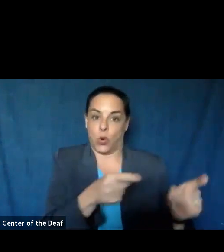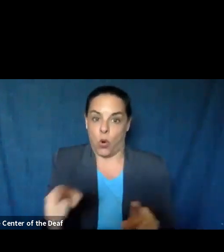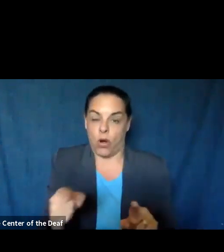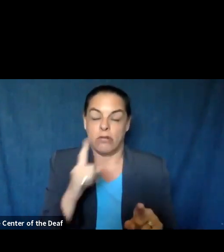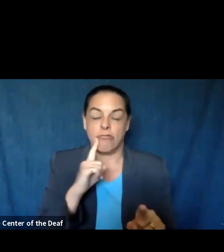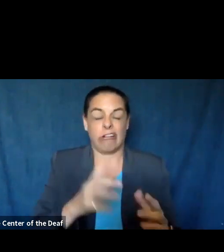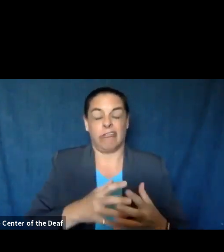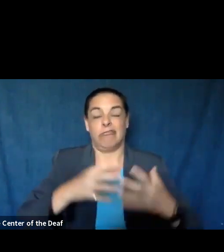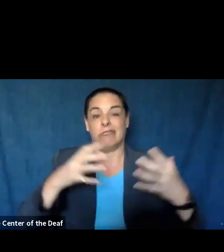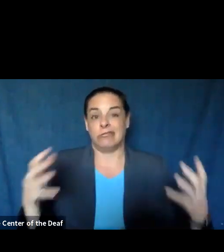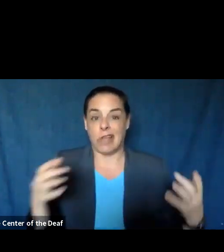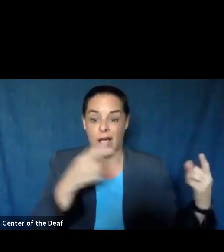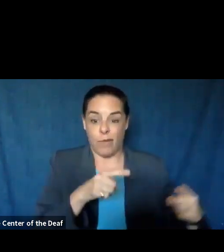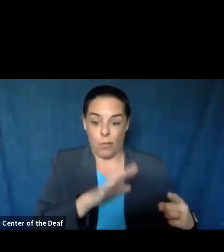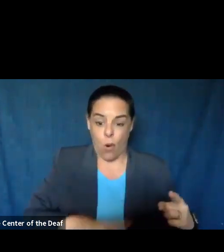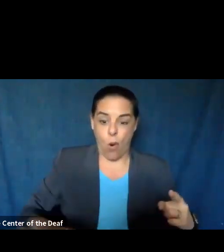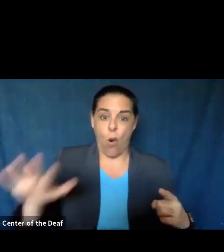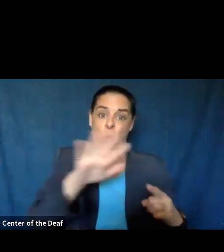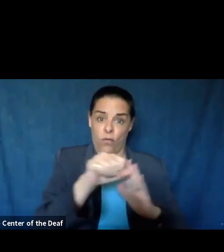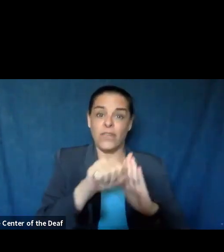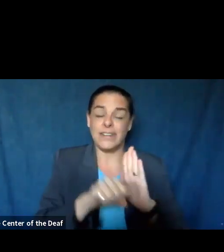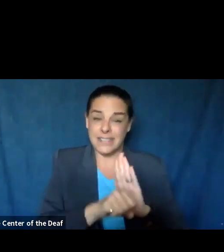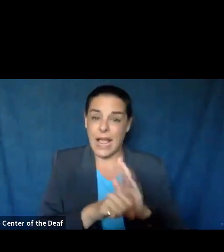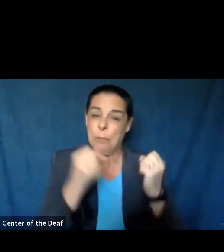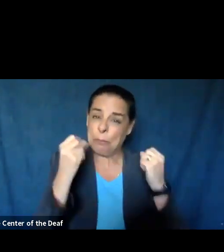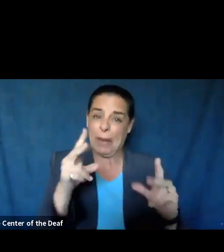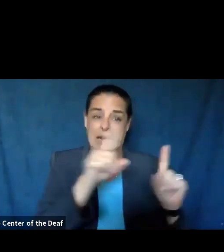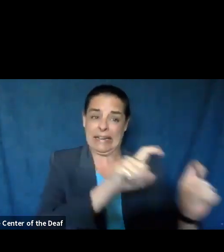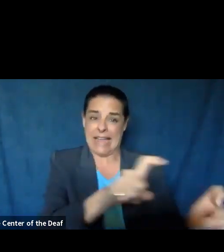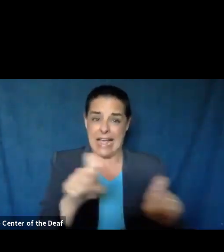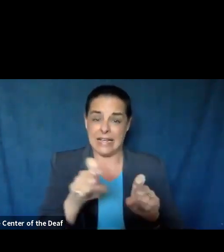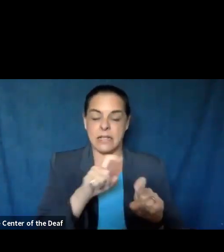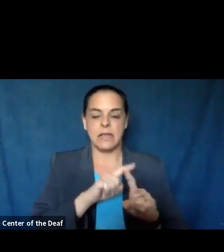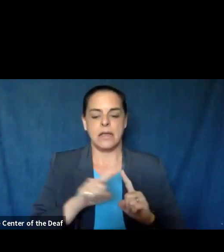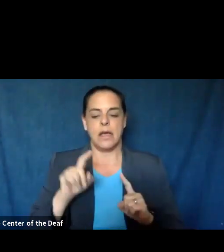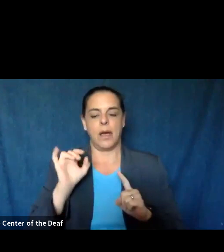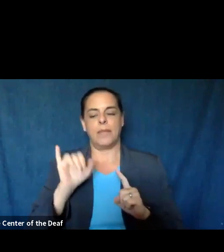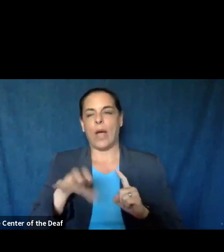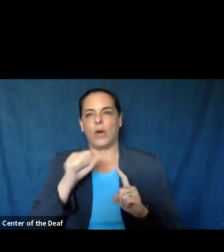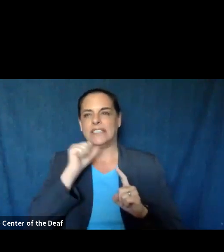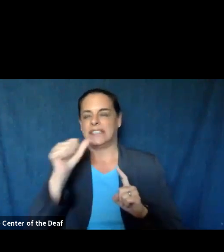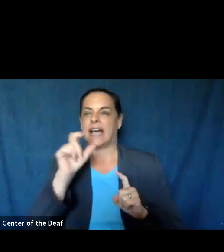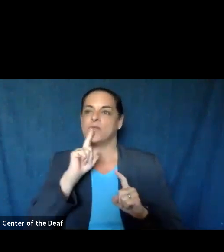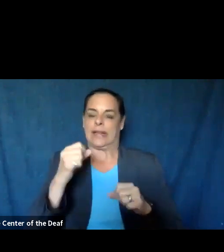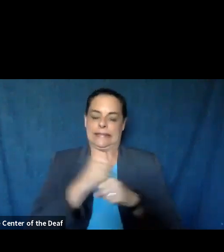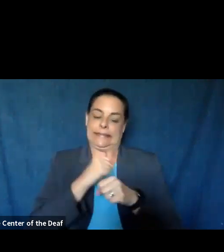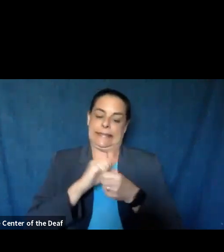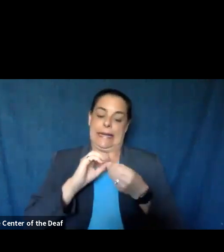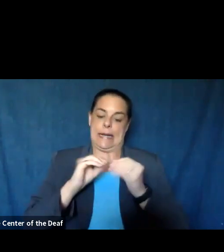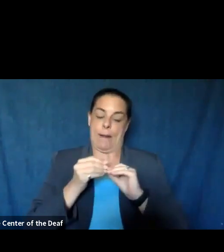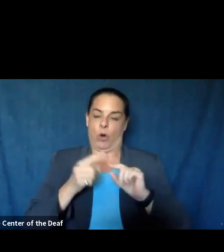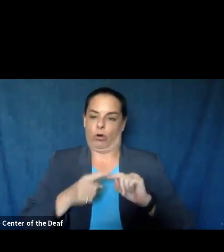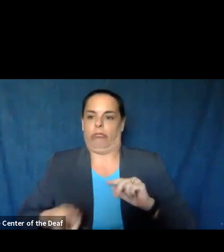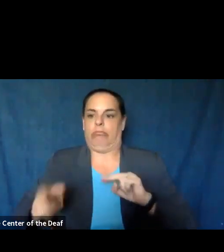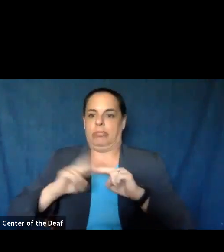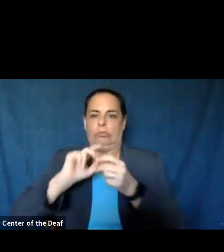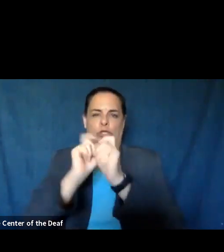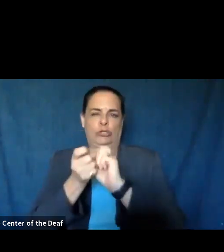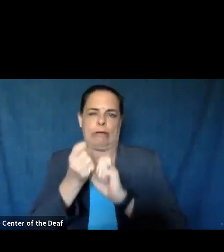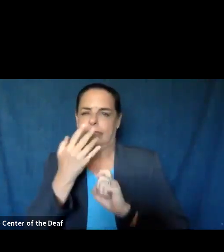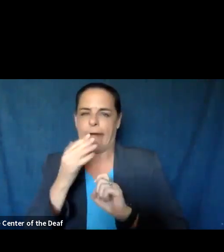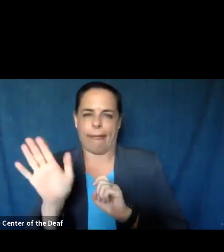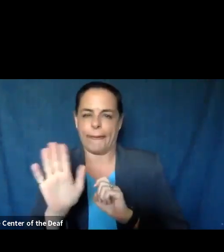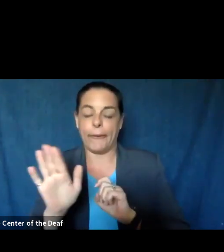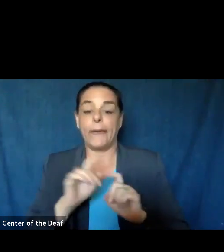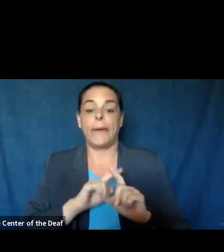volume that's been happening across the state right now. But it wasn't a statistically significant shift to make a flag there. So there's a lot of different things, but the